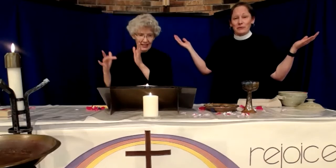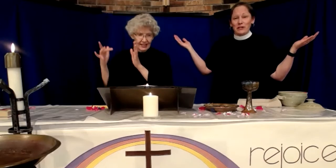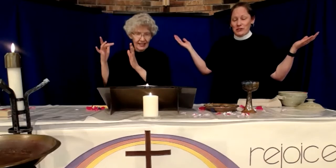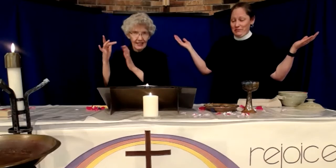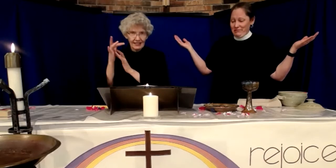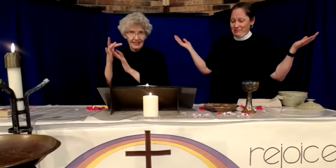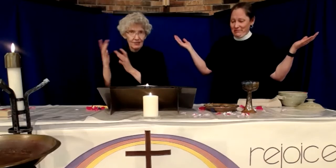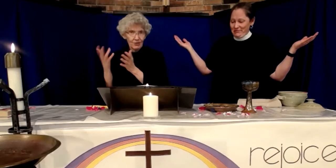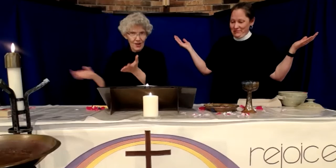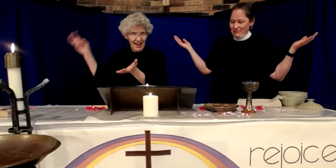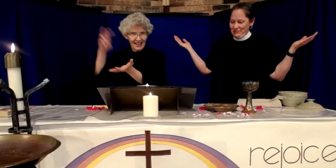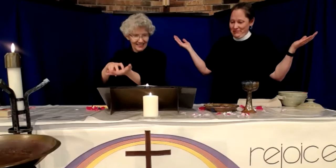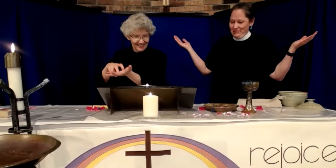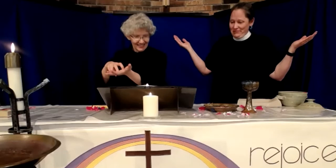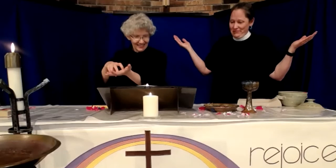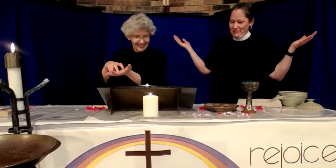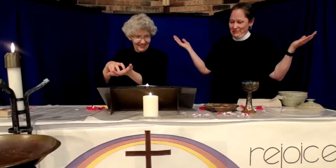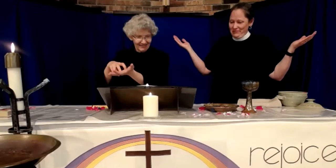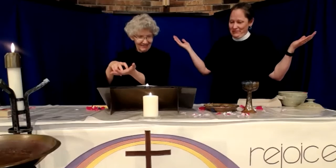the resurrection.